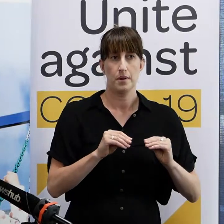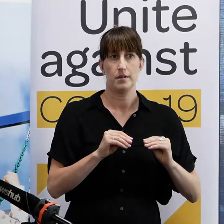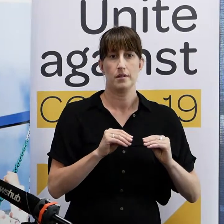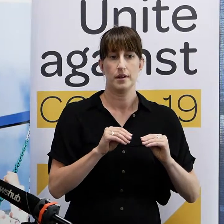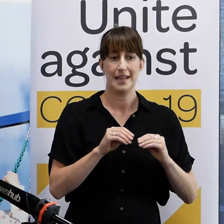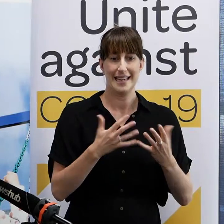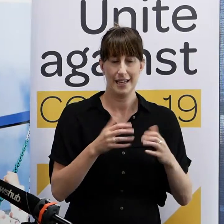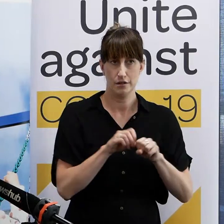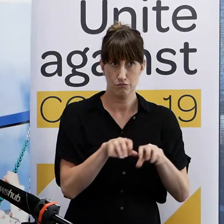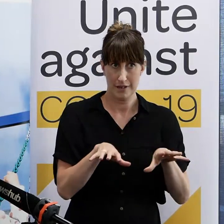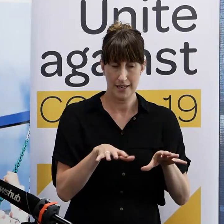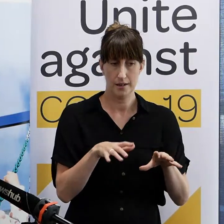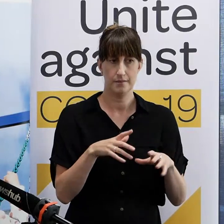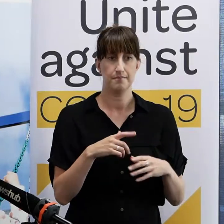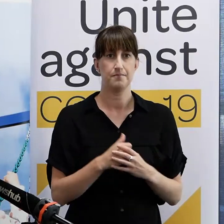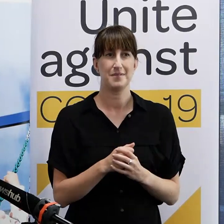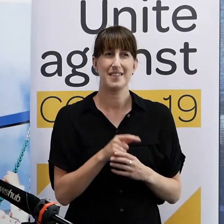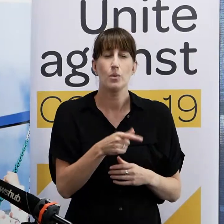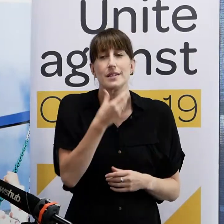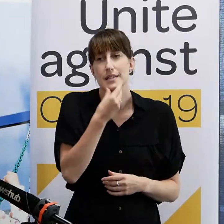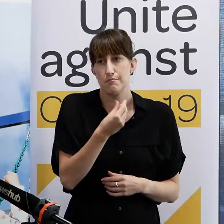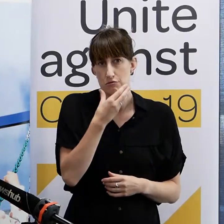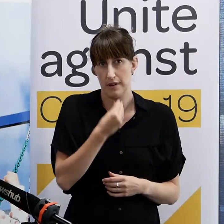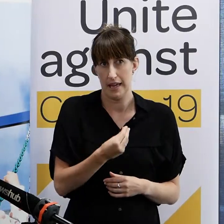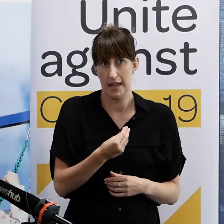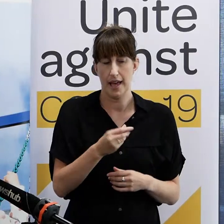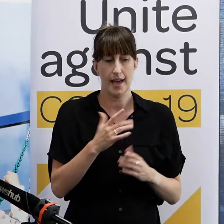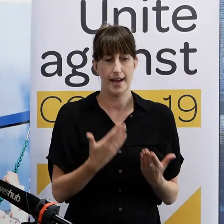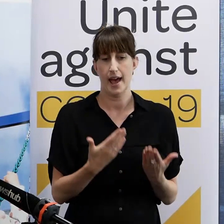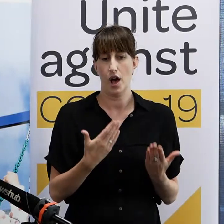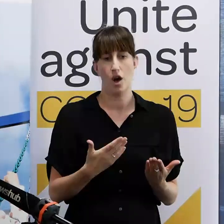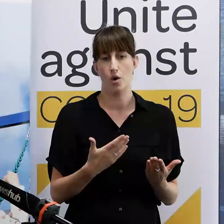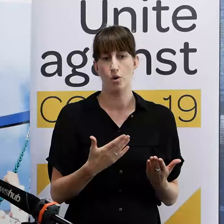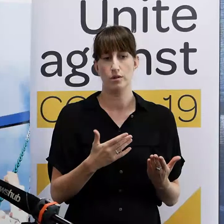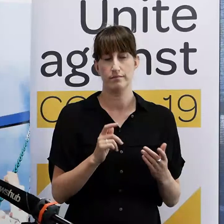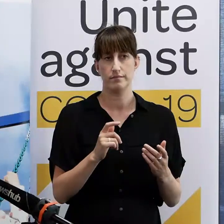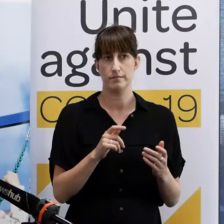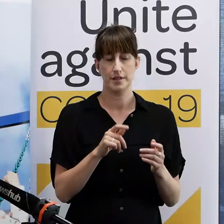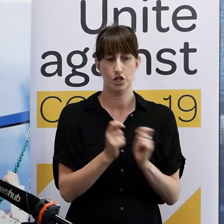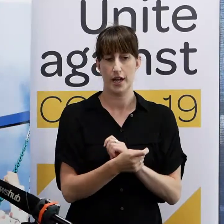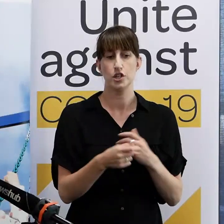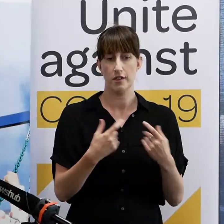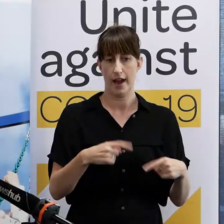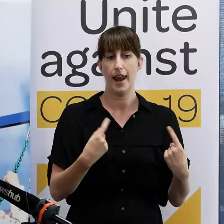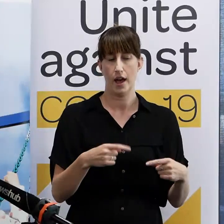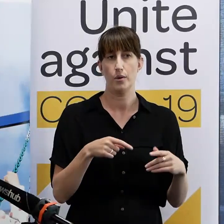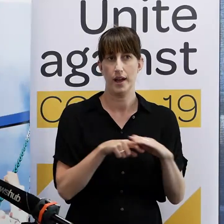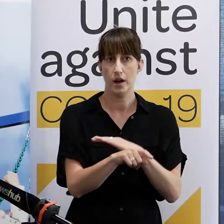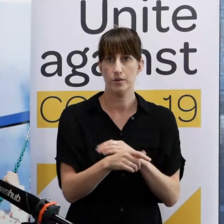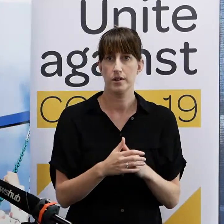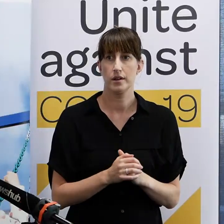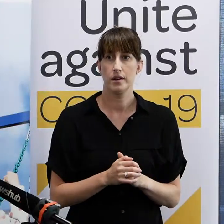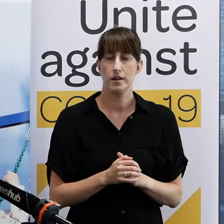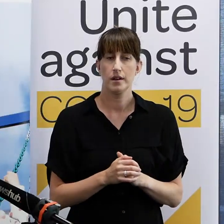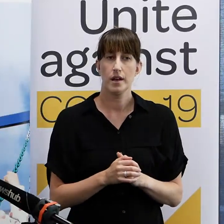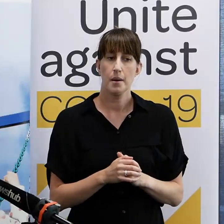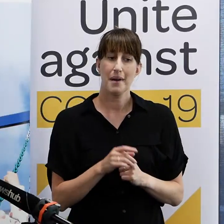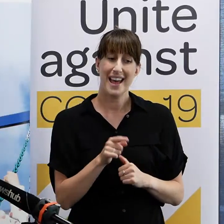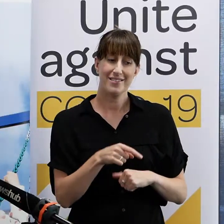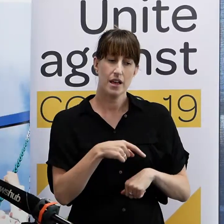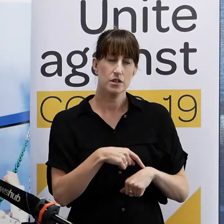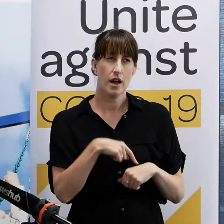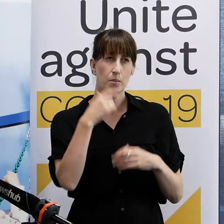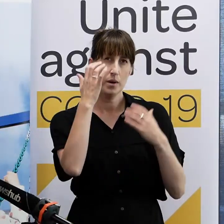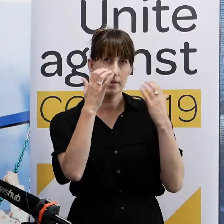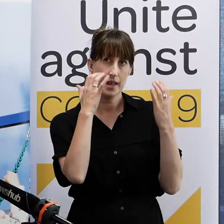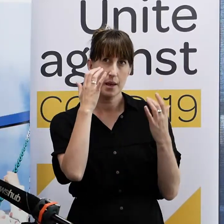test. That was a temporary measure. It's now been lifted. But at that point in time, we also considered, is there an indication either